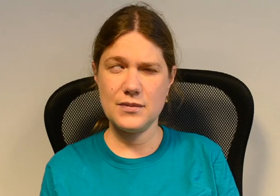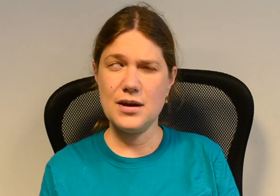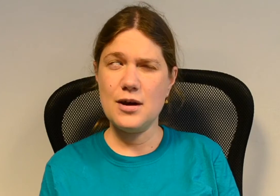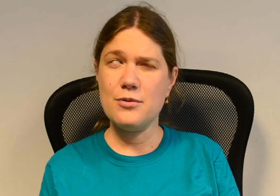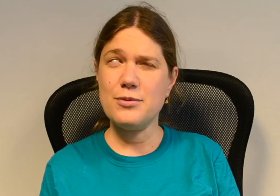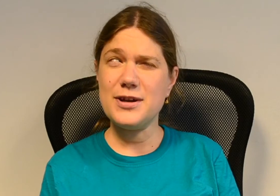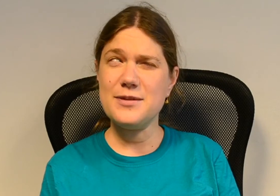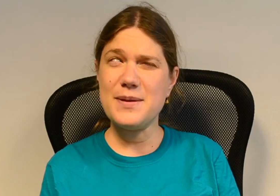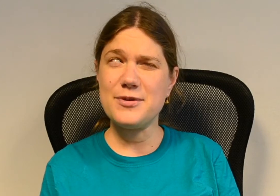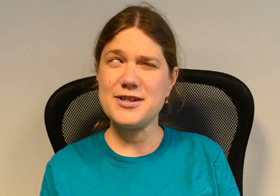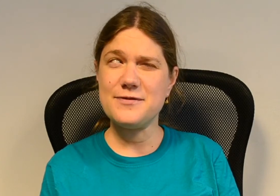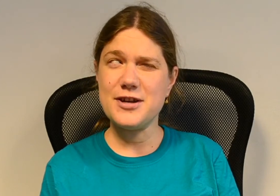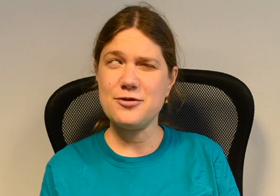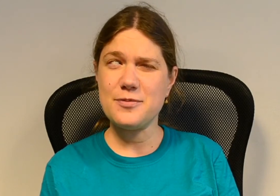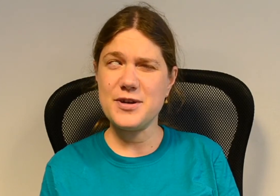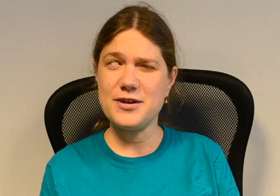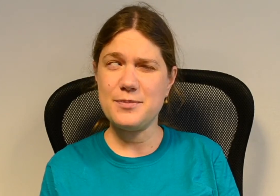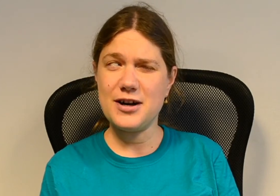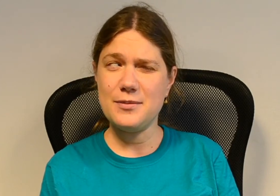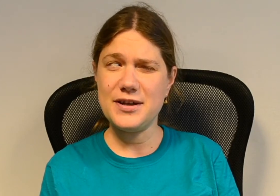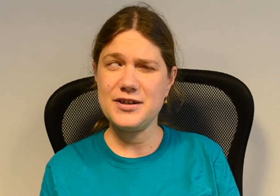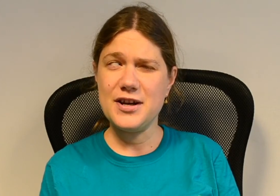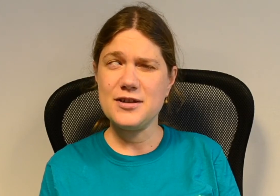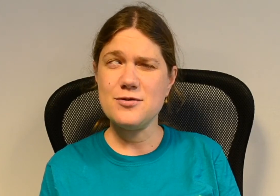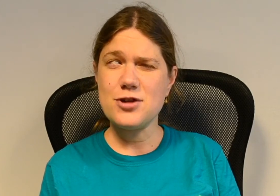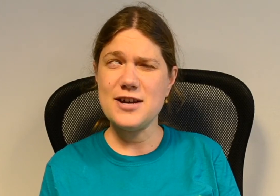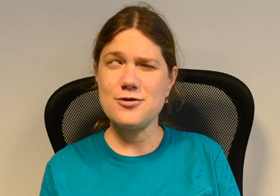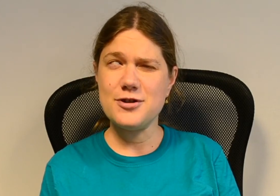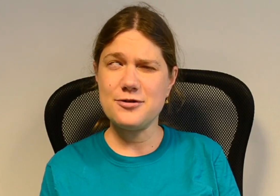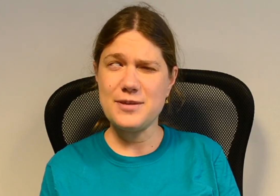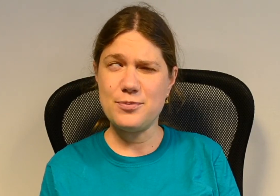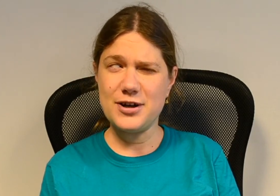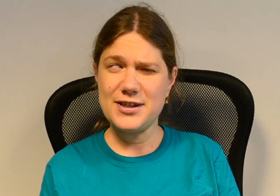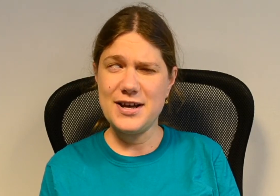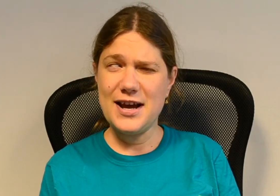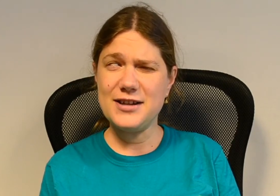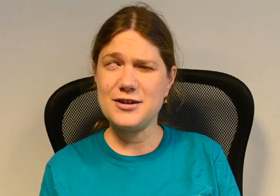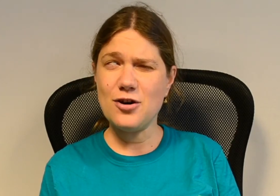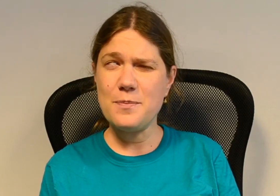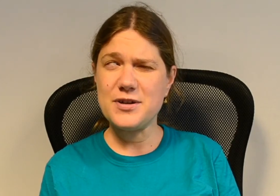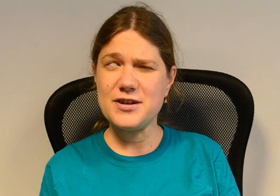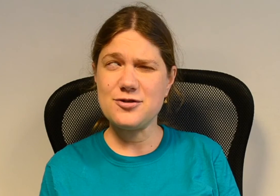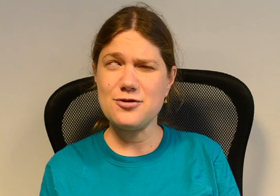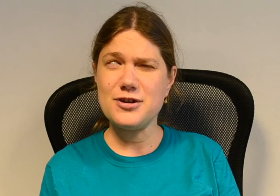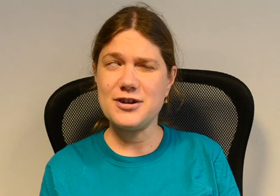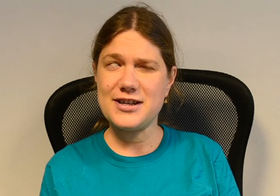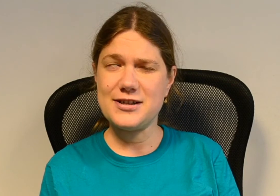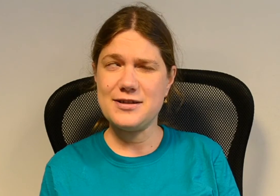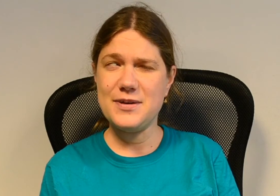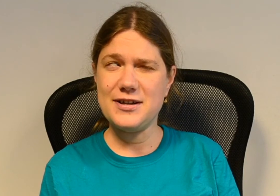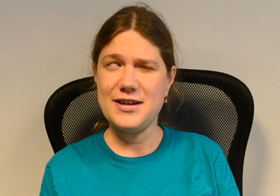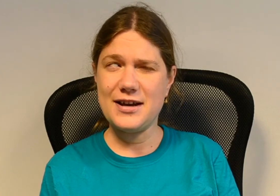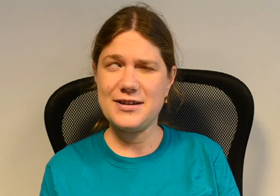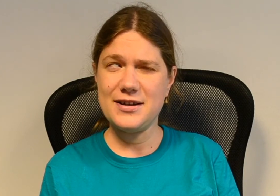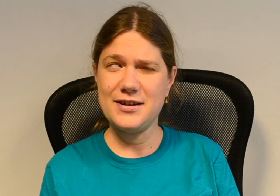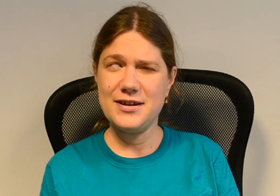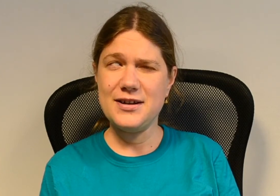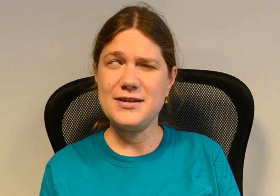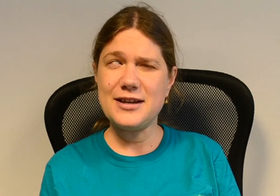We want the members of the European Parliament to change the report and adopt a stronger Accessibility Act that